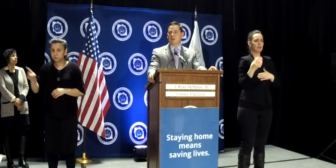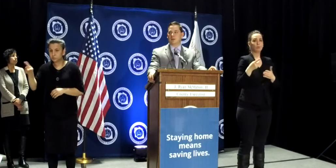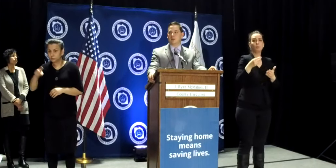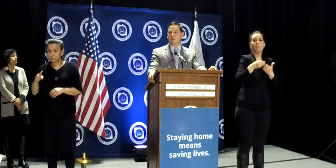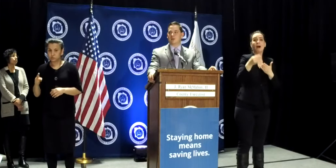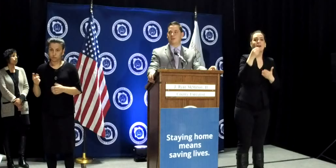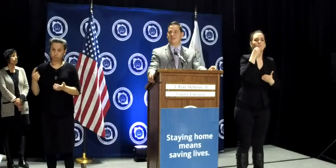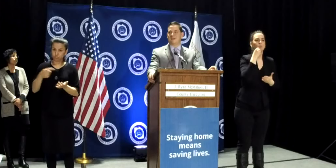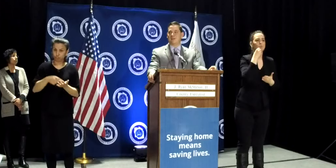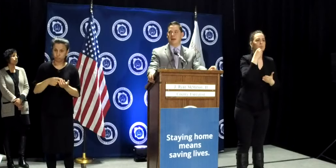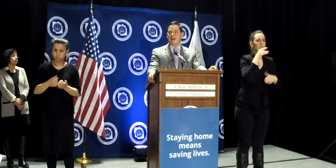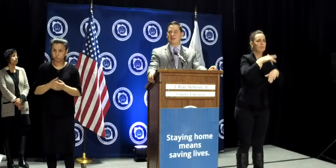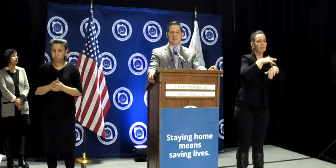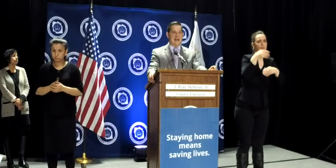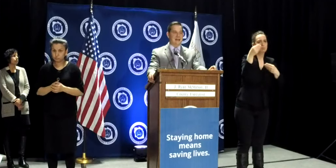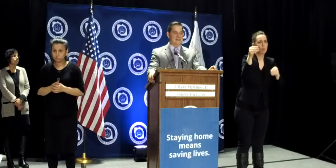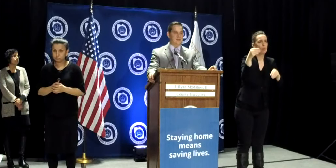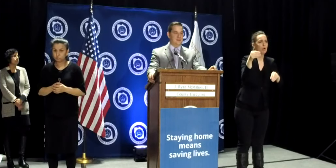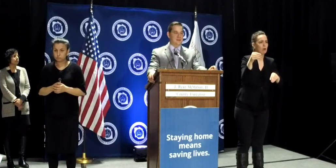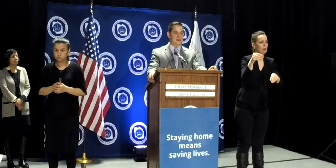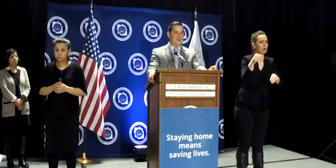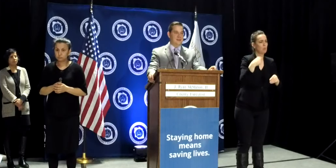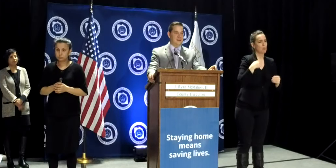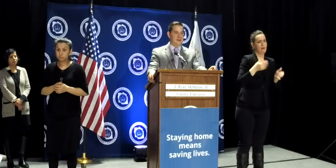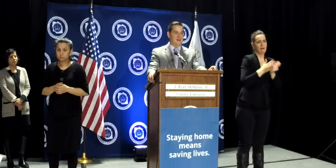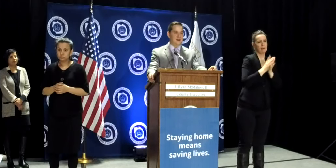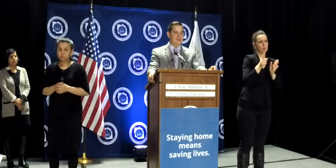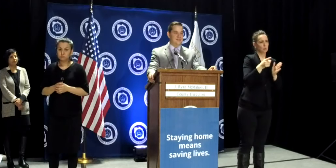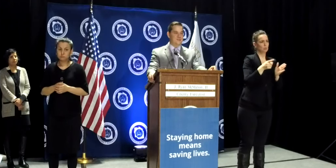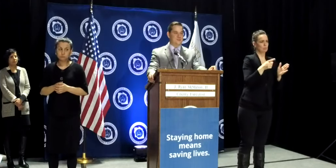judging my unscientific